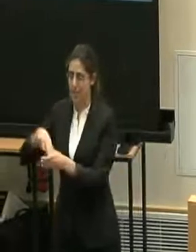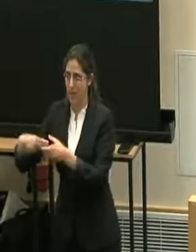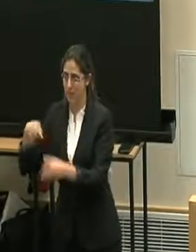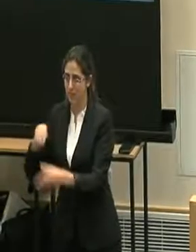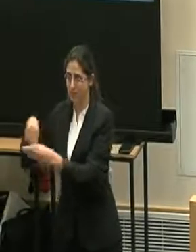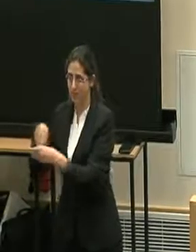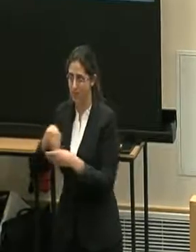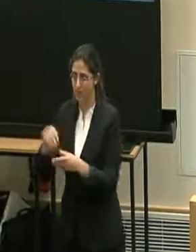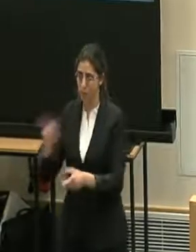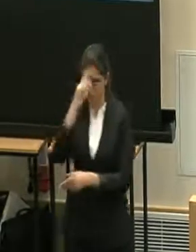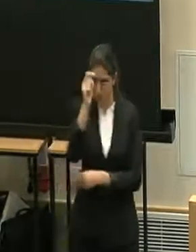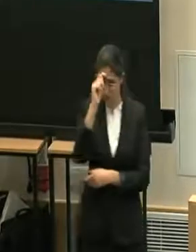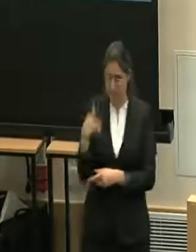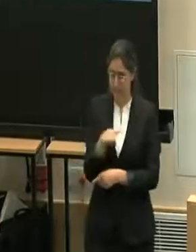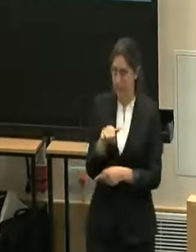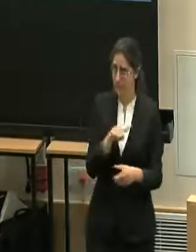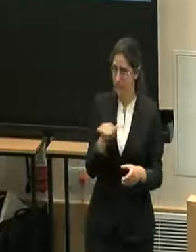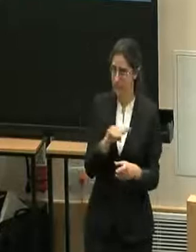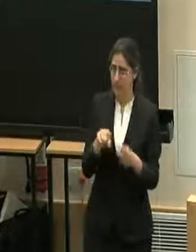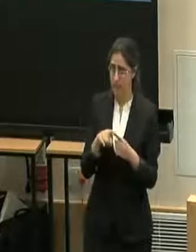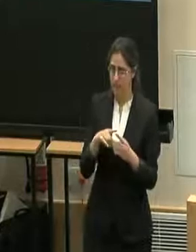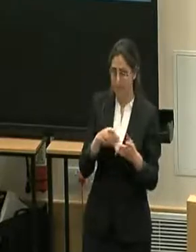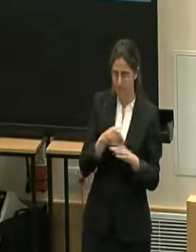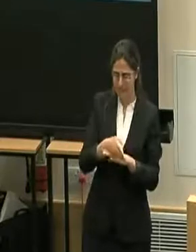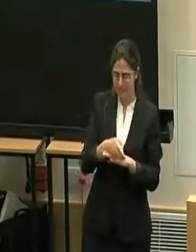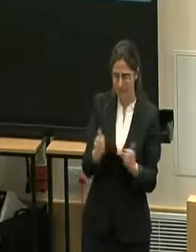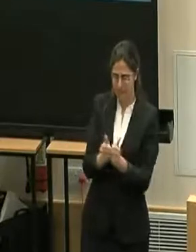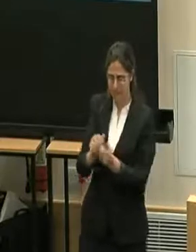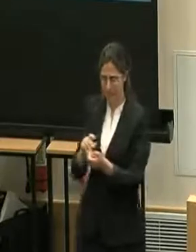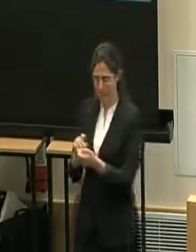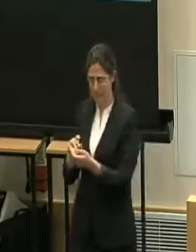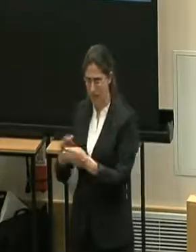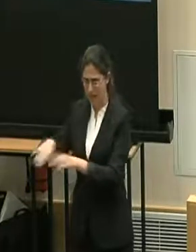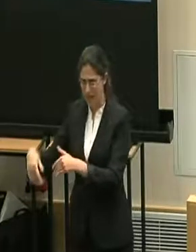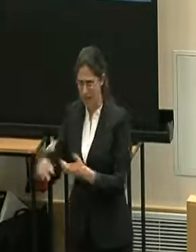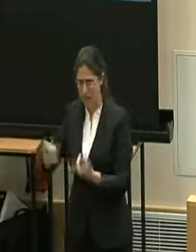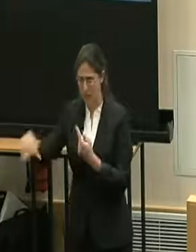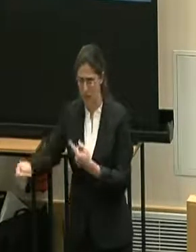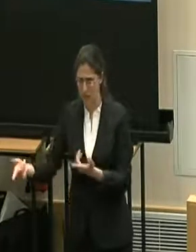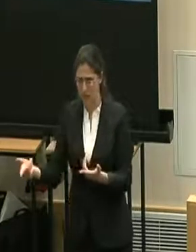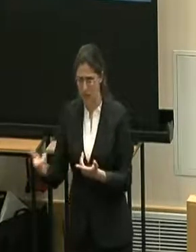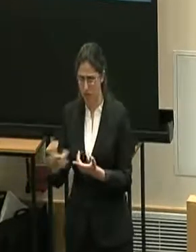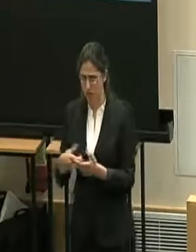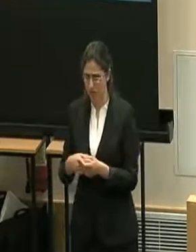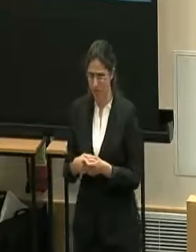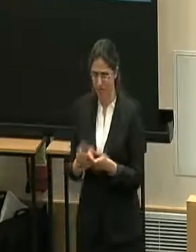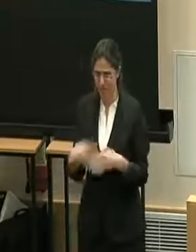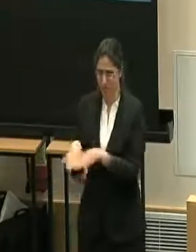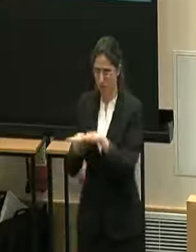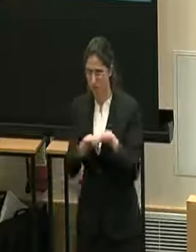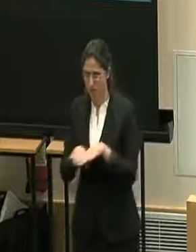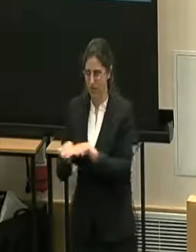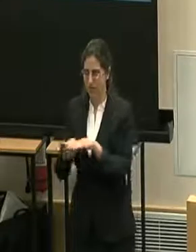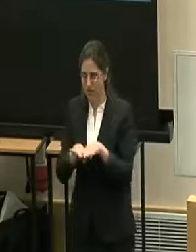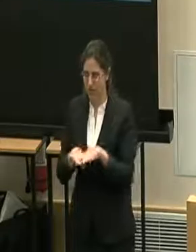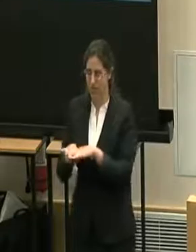respect, too, is both a means and an ends. How about equality? Now, that one's easy, so to speak, because we